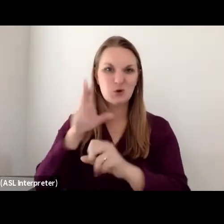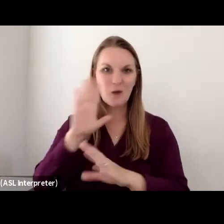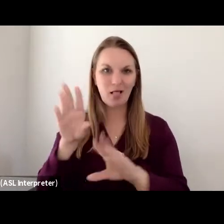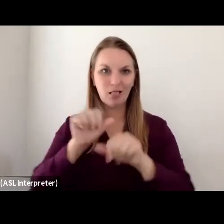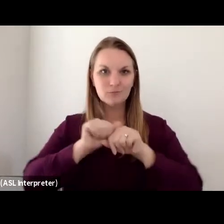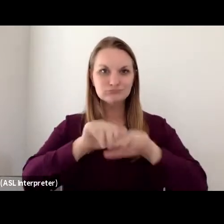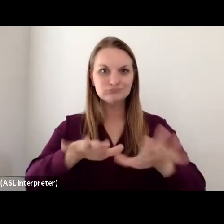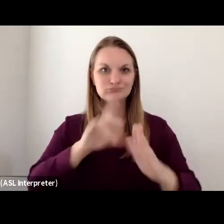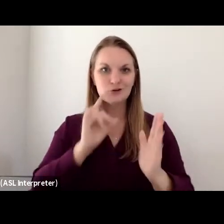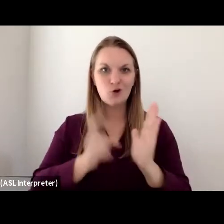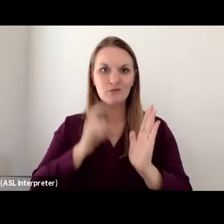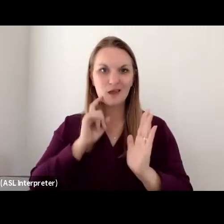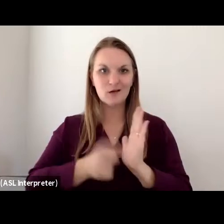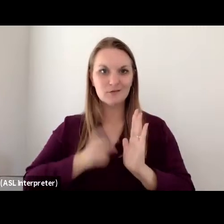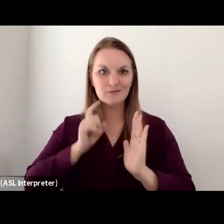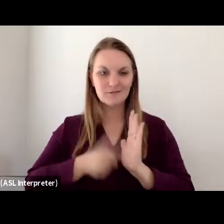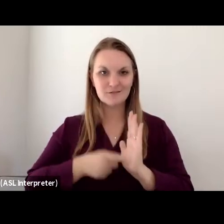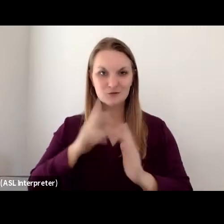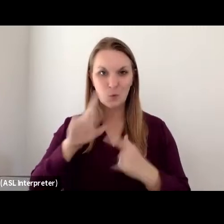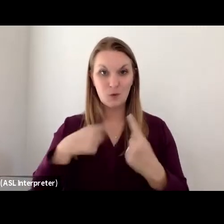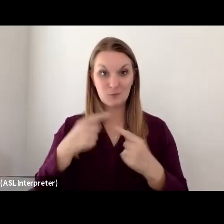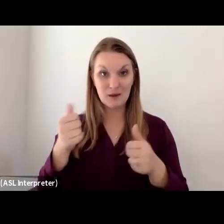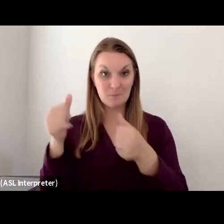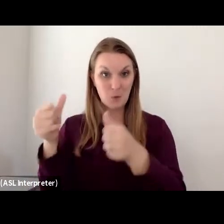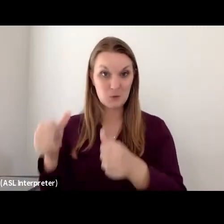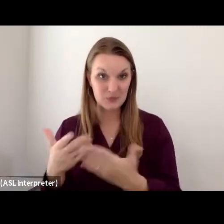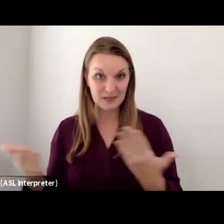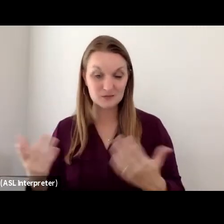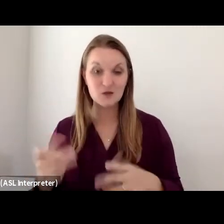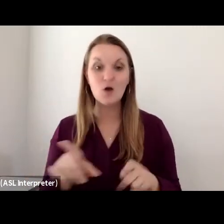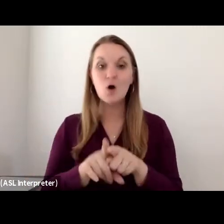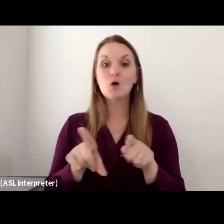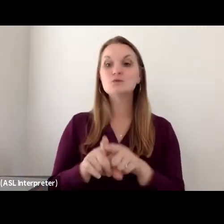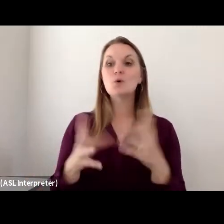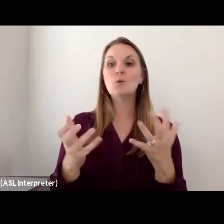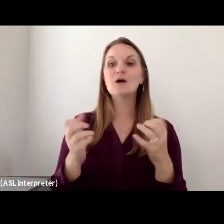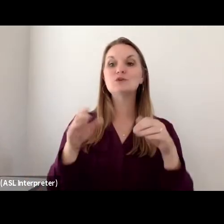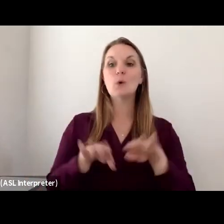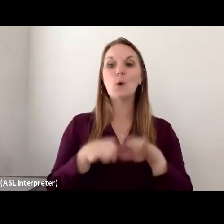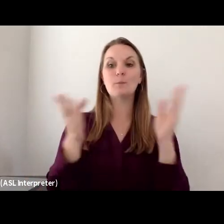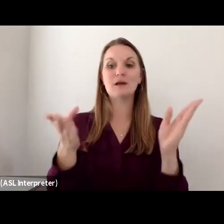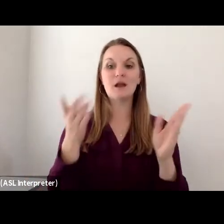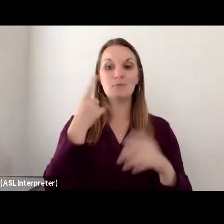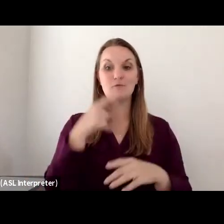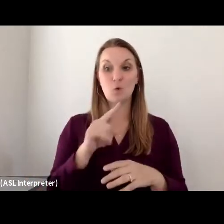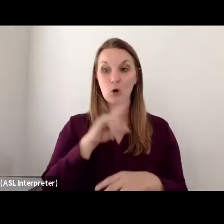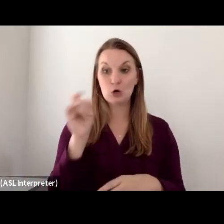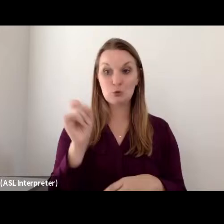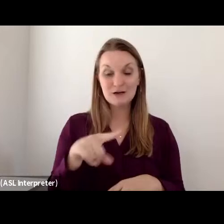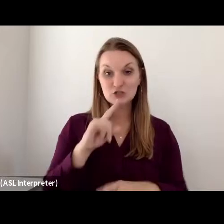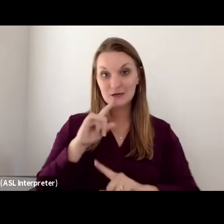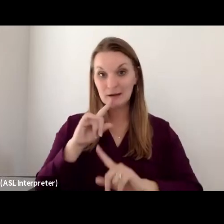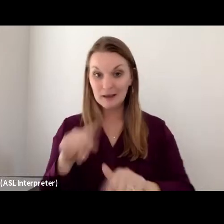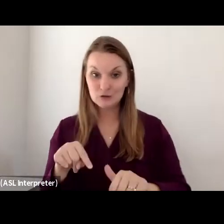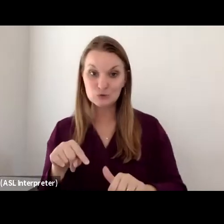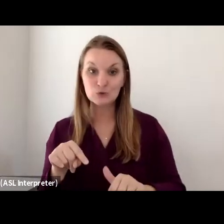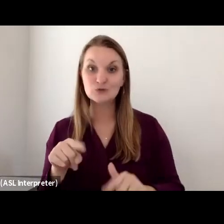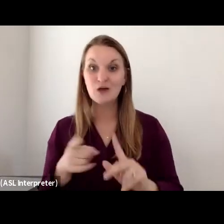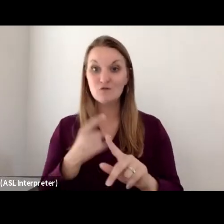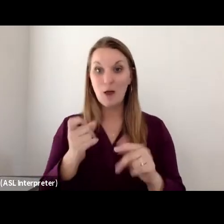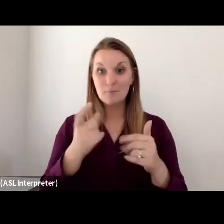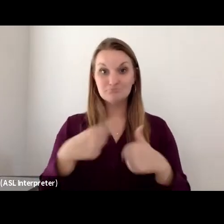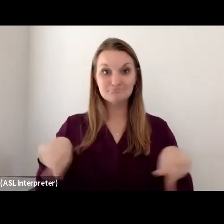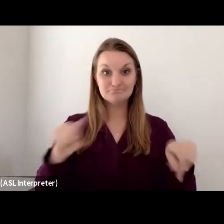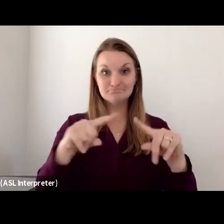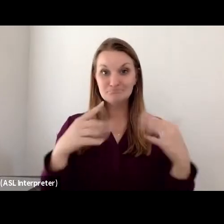uploaded. And then also, we just wanted to open it up now to questions and answers from